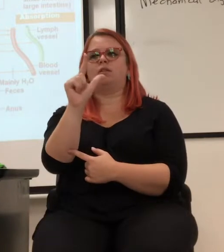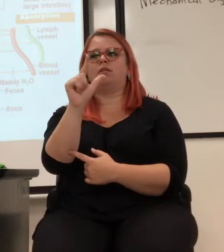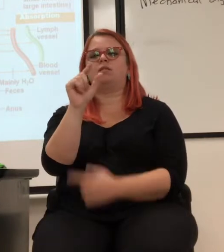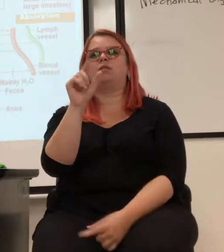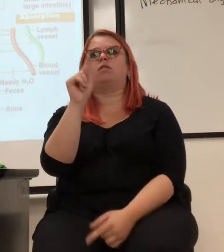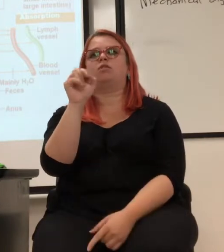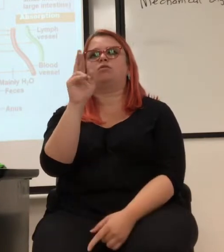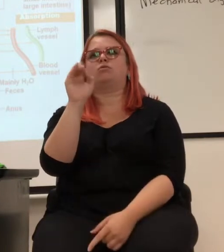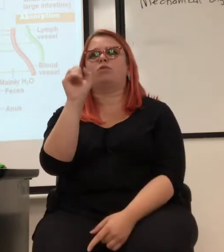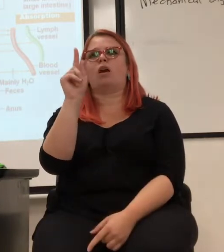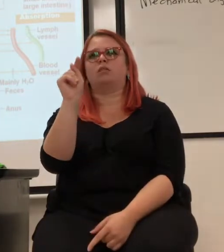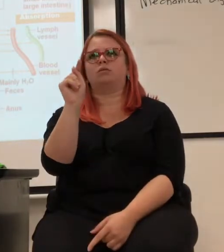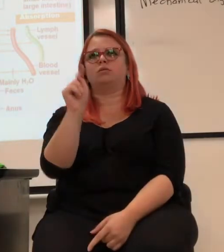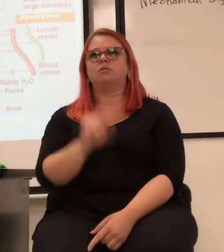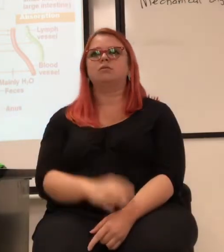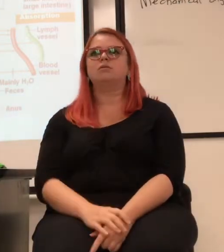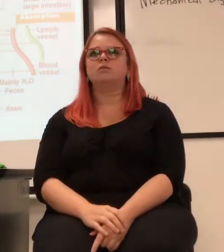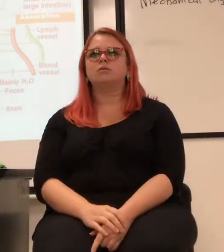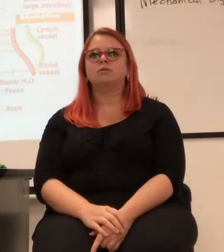tract